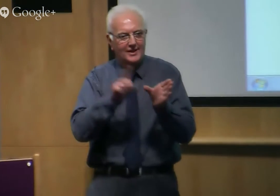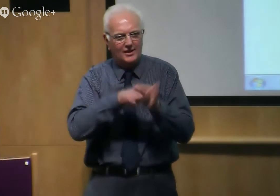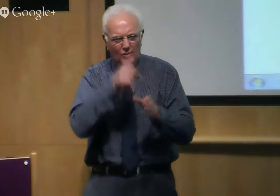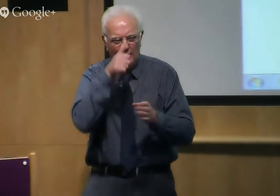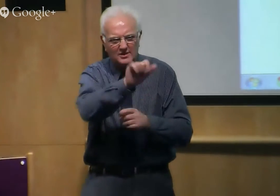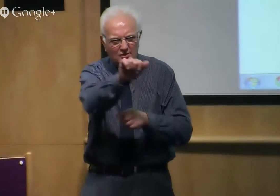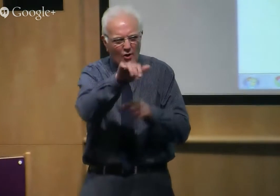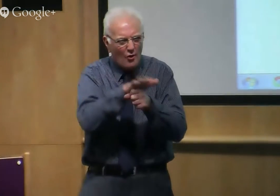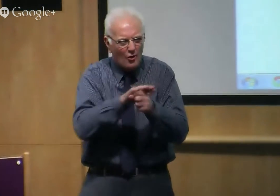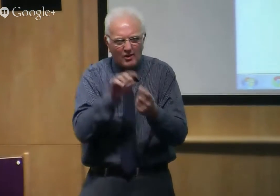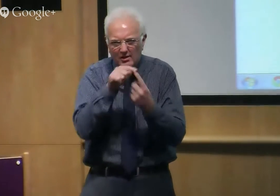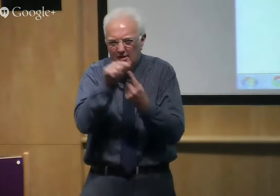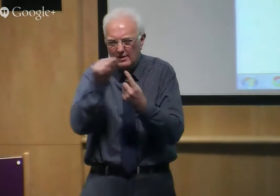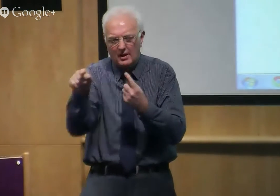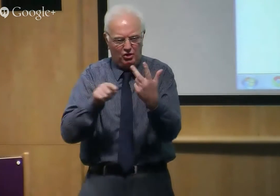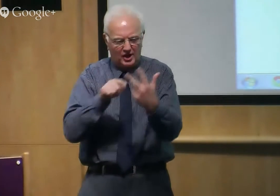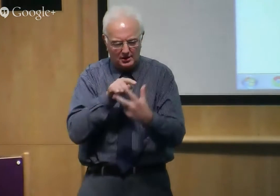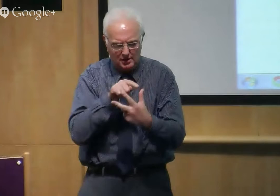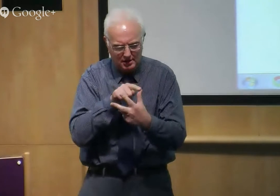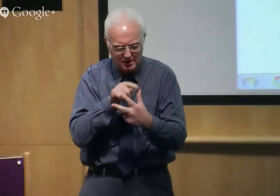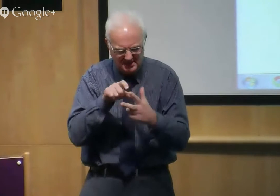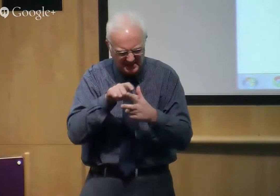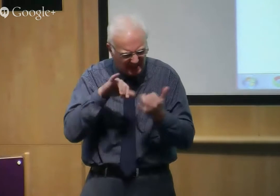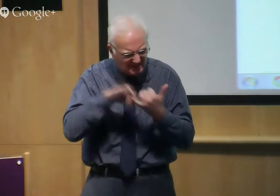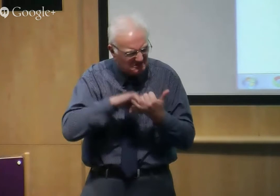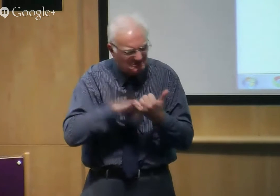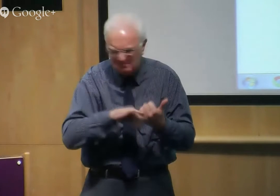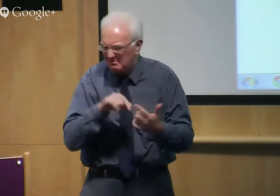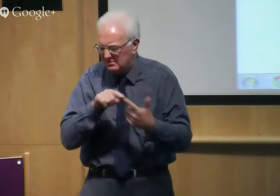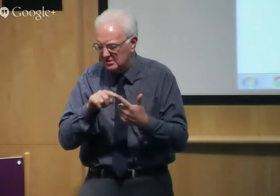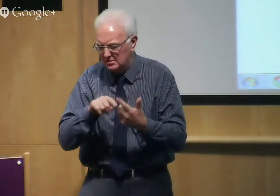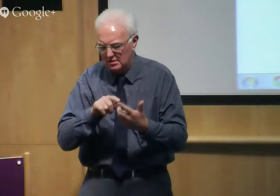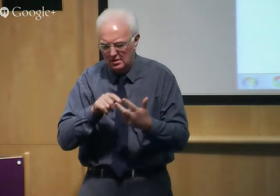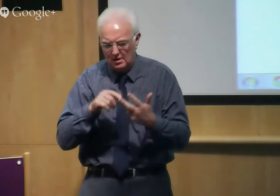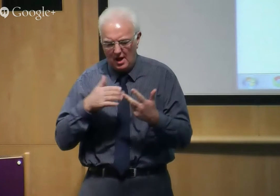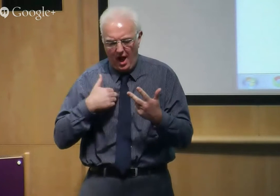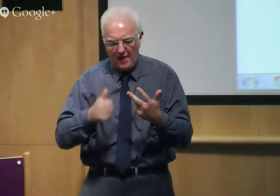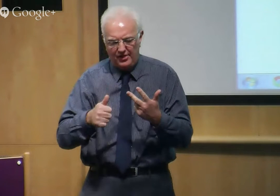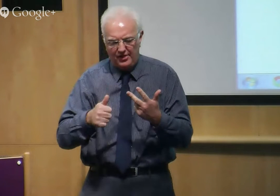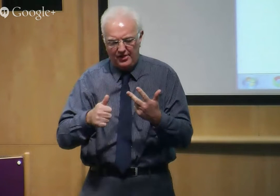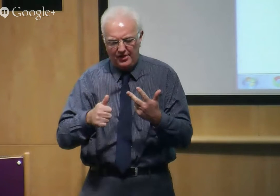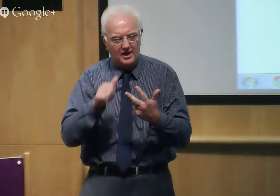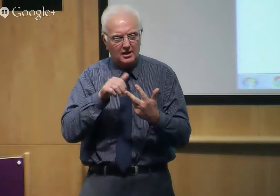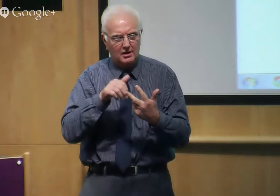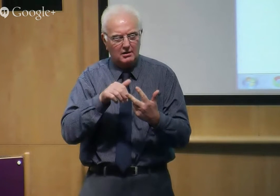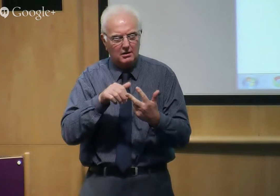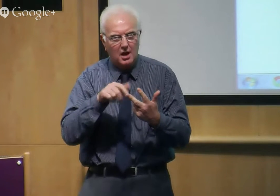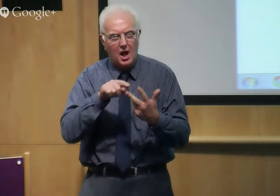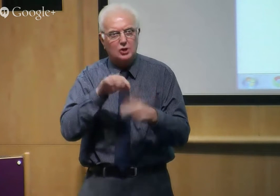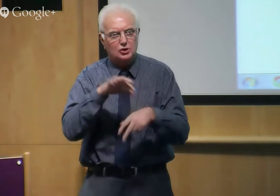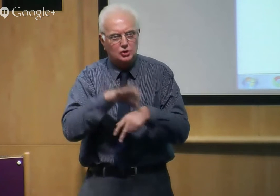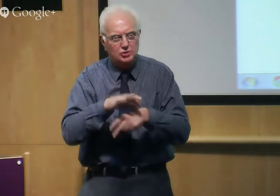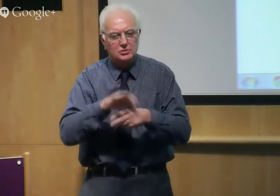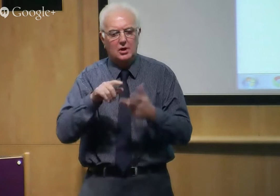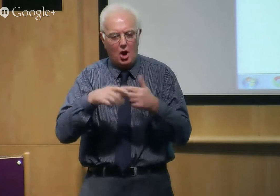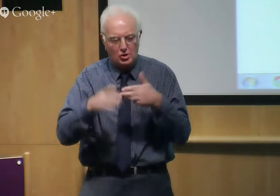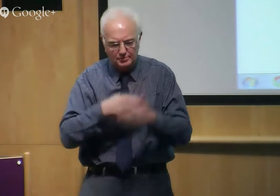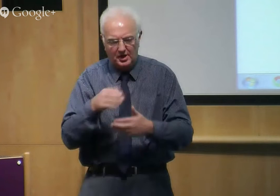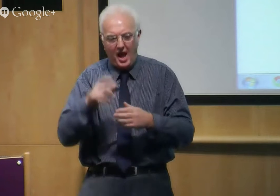Hello everyone, my name is Tony. There are three things I wish to say about social services, about health, and